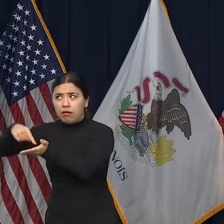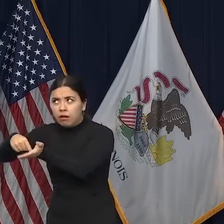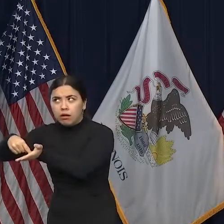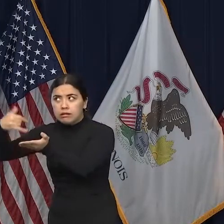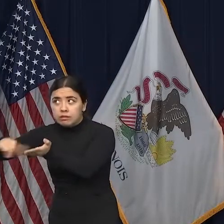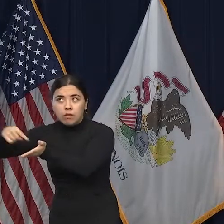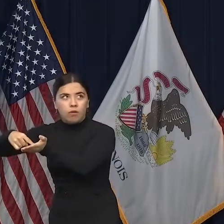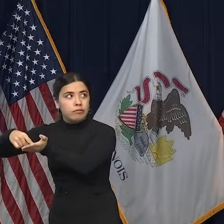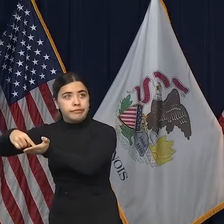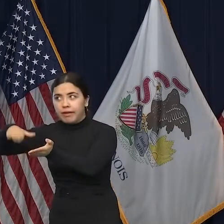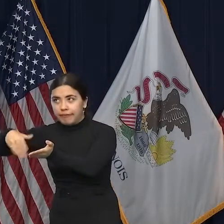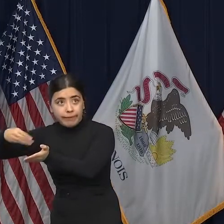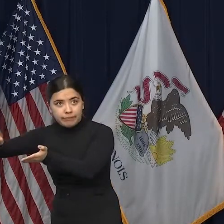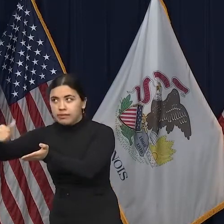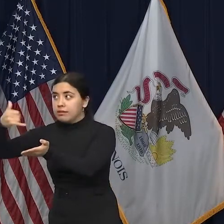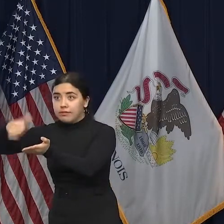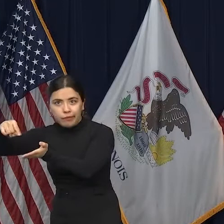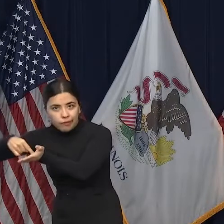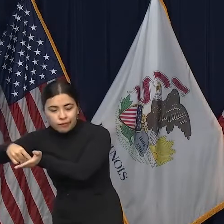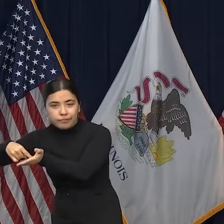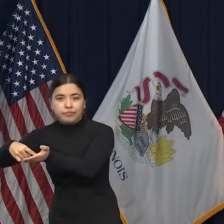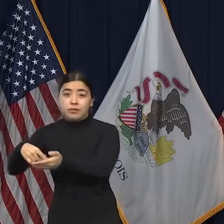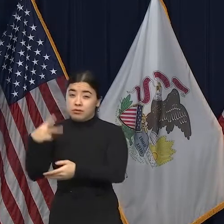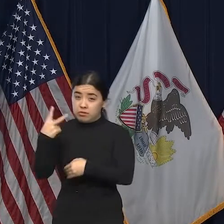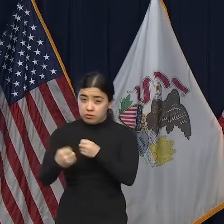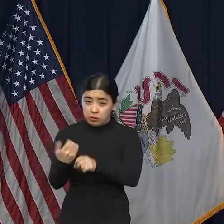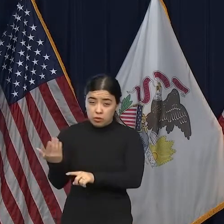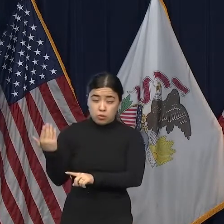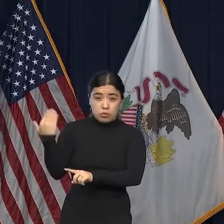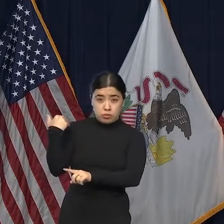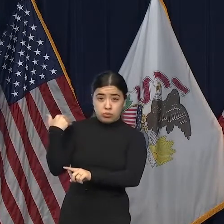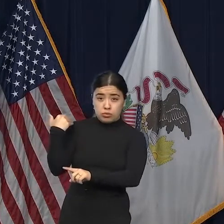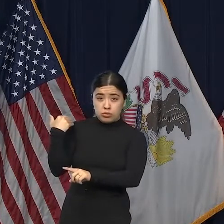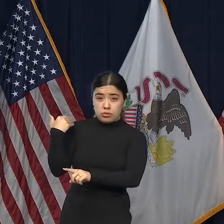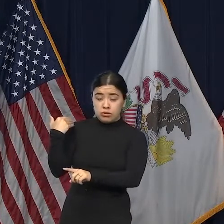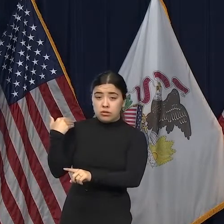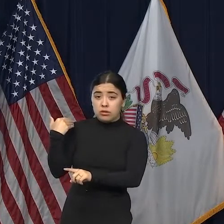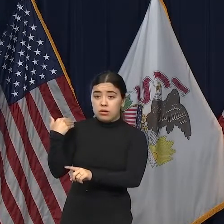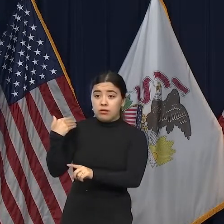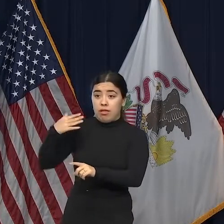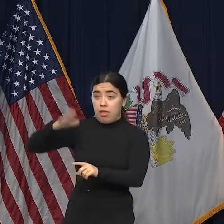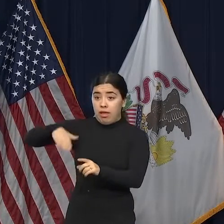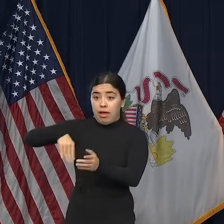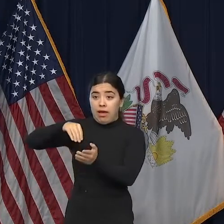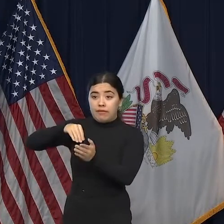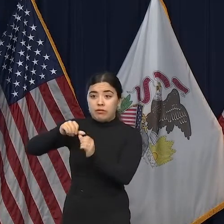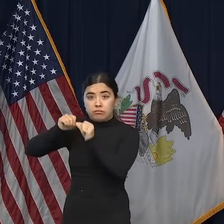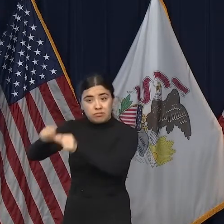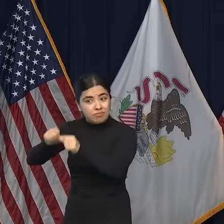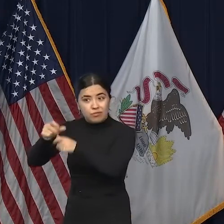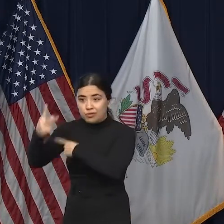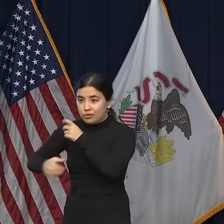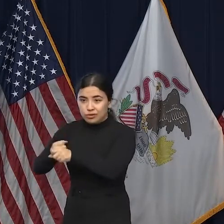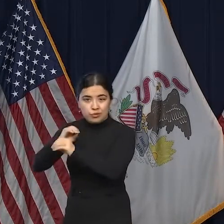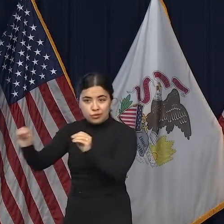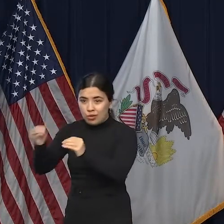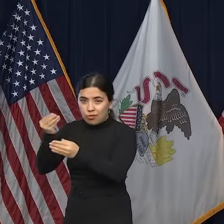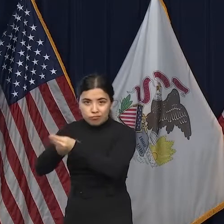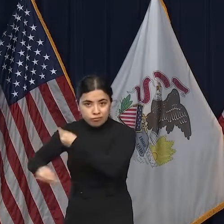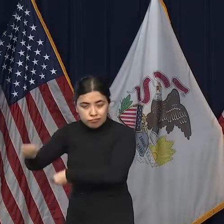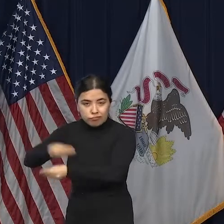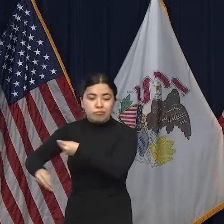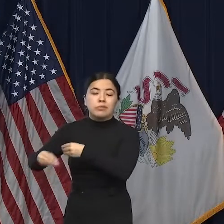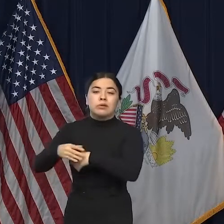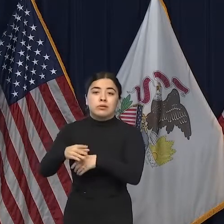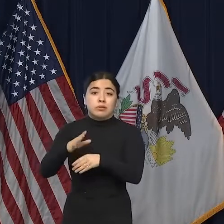budget, longer than any other state in United States history. nearly destroyed the lives of the most